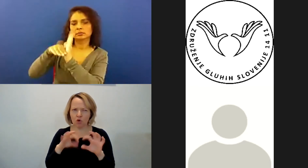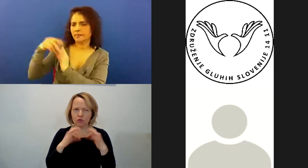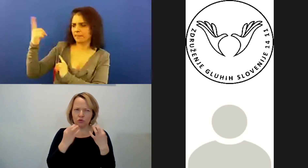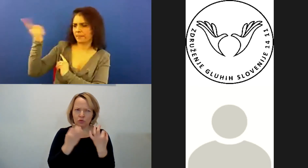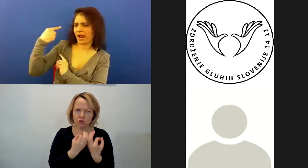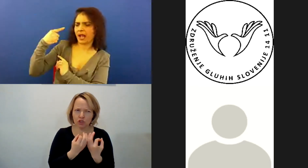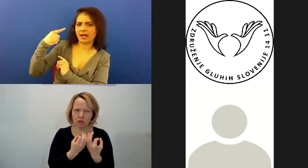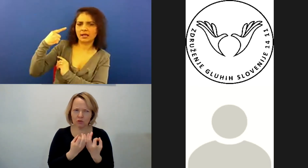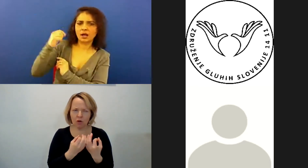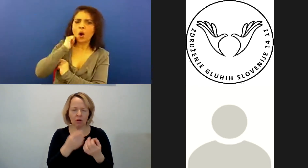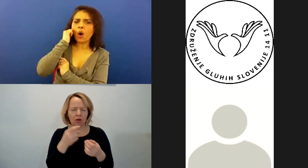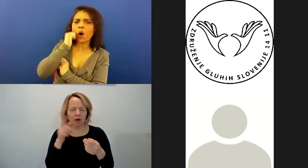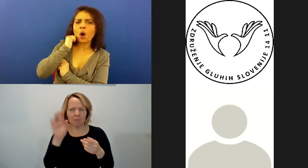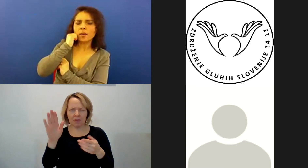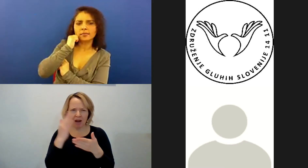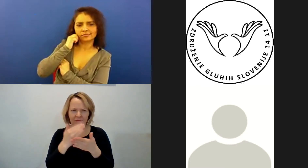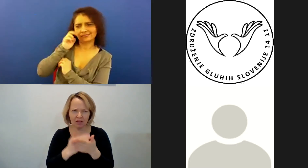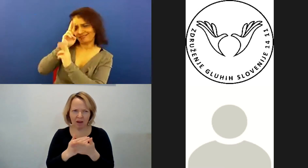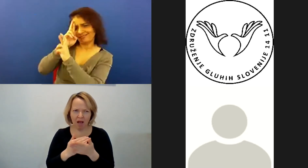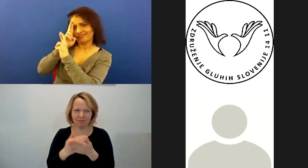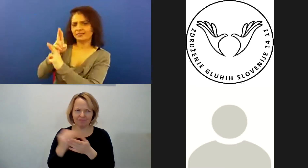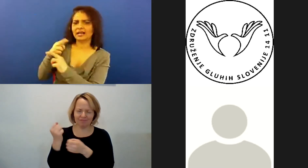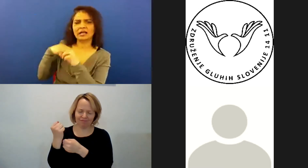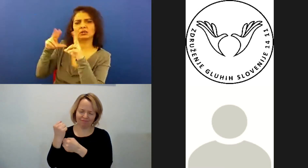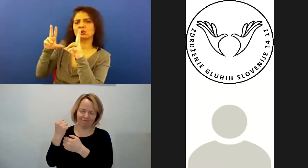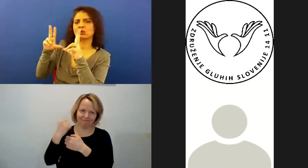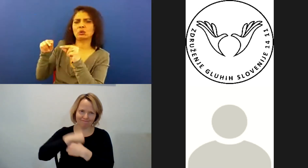Back to Kosovo, I had my family struggles.